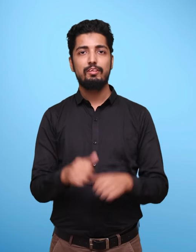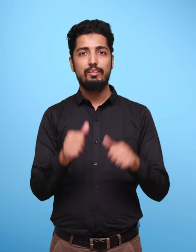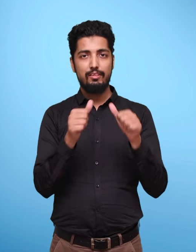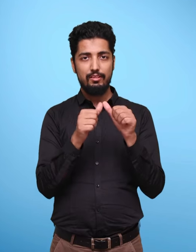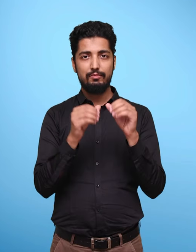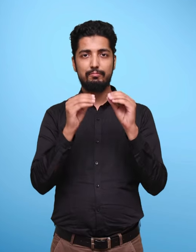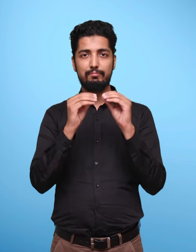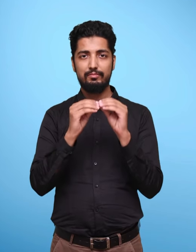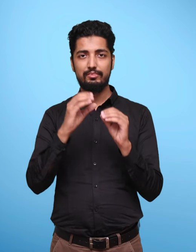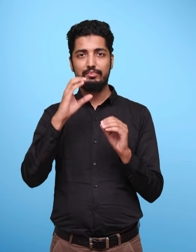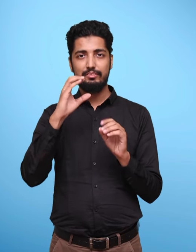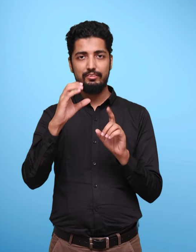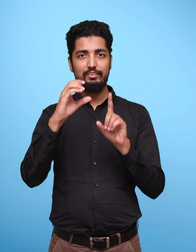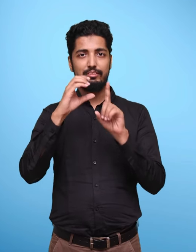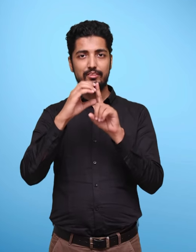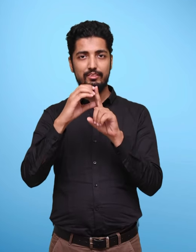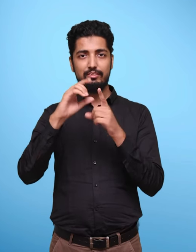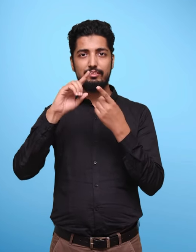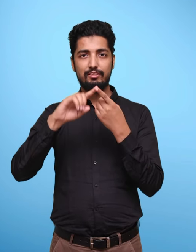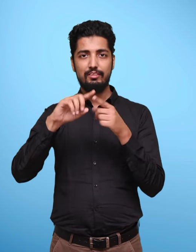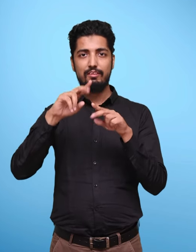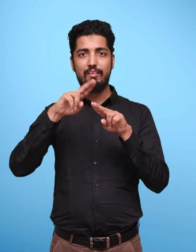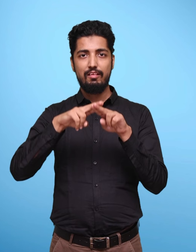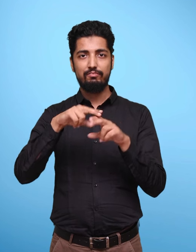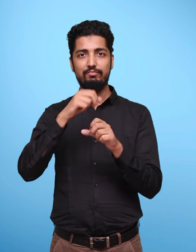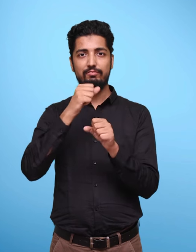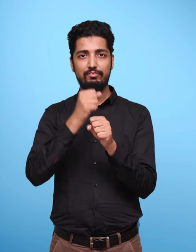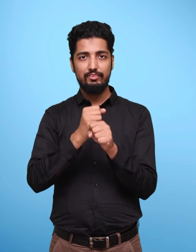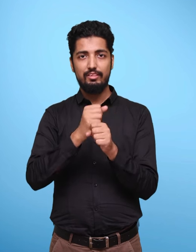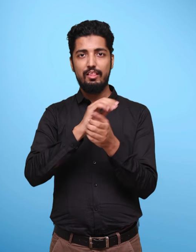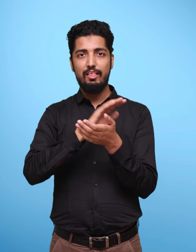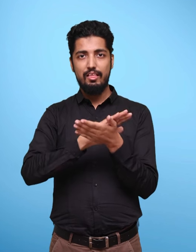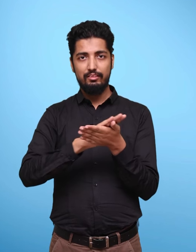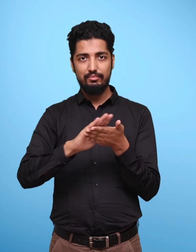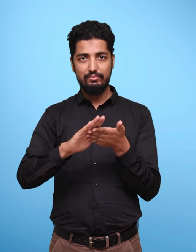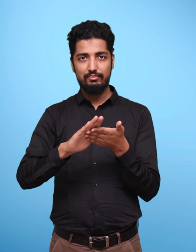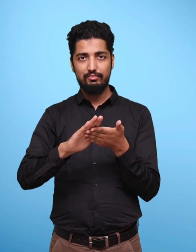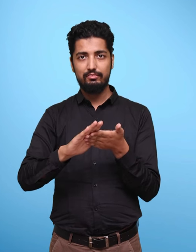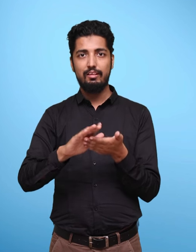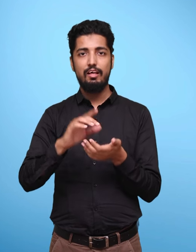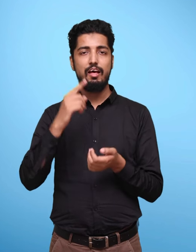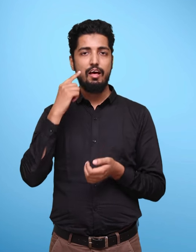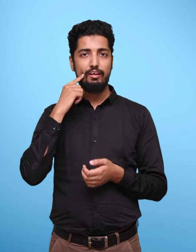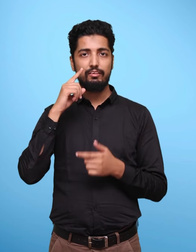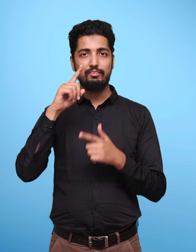A, B, C, D, E, F, G, H, I, J,